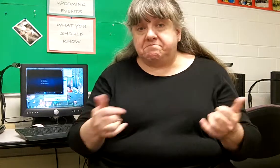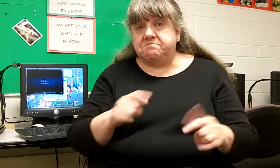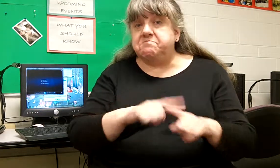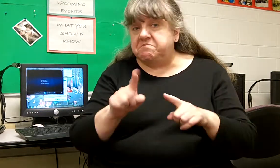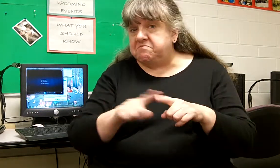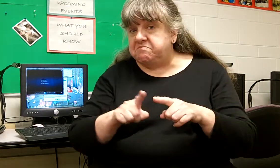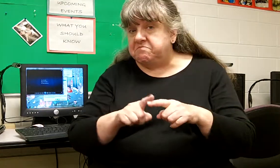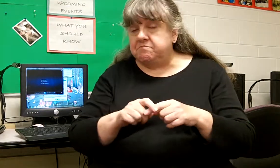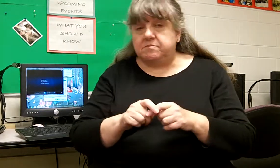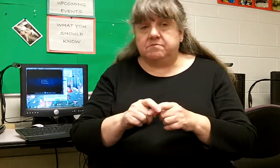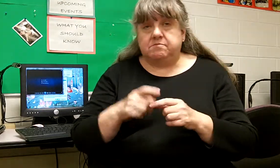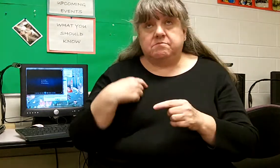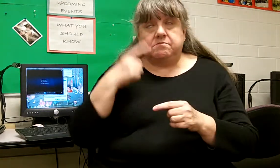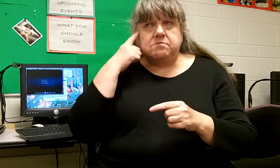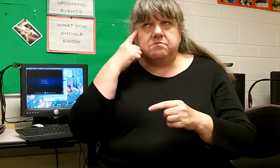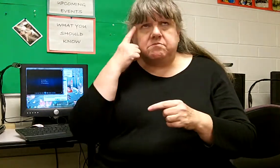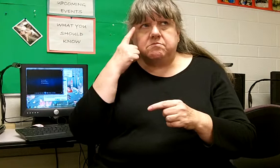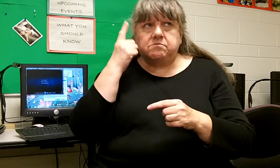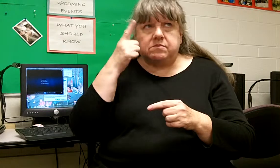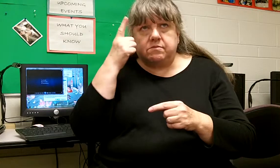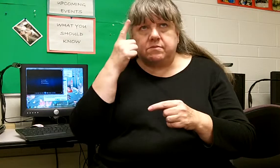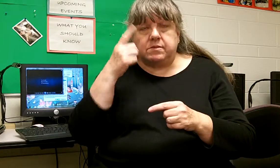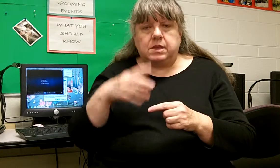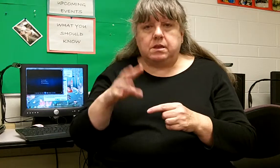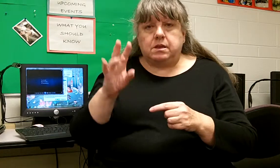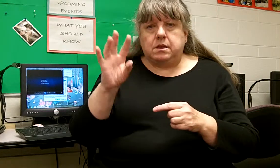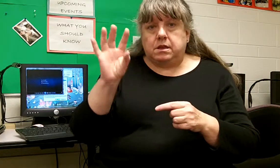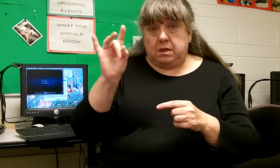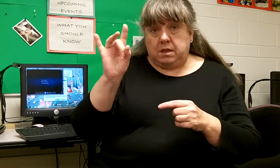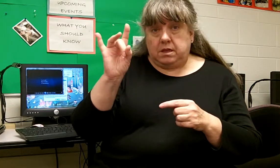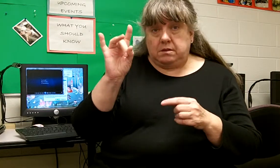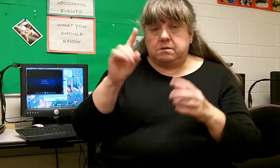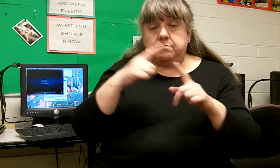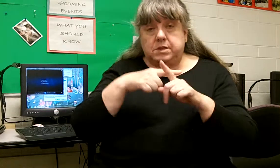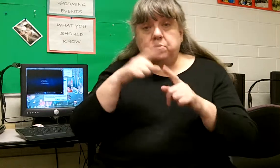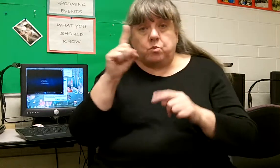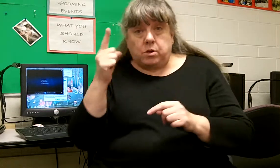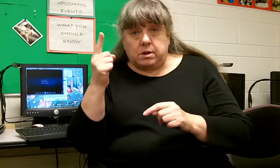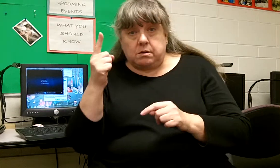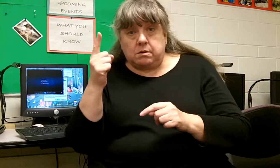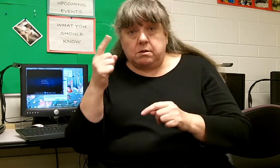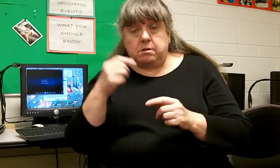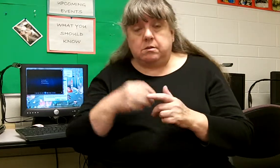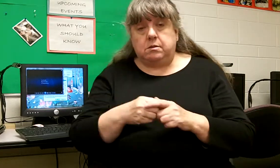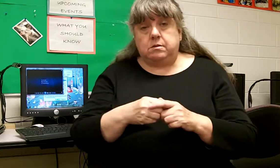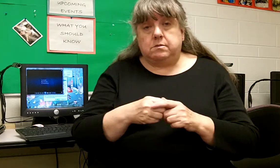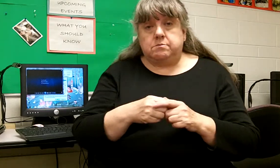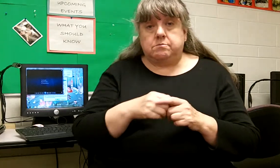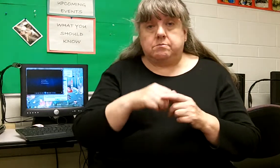is? 8 plus 1. Well, you might already know it. Plus 1 is just the next number. But if we look at the number line, you start at